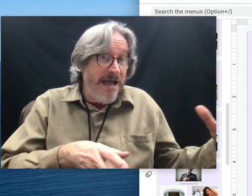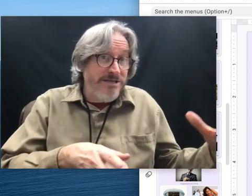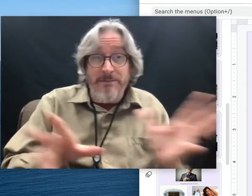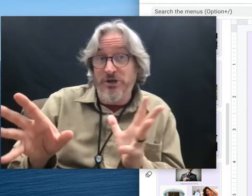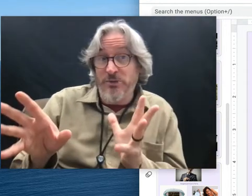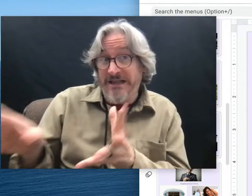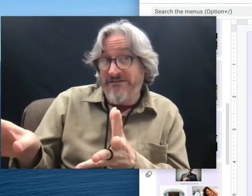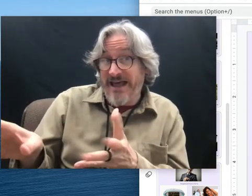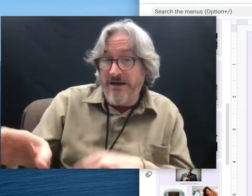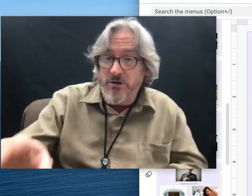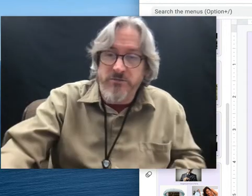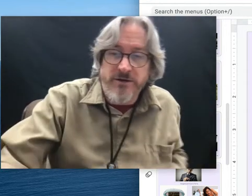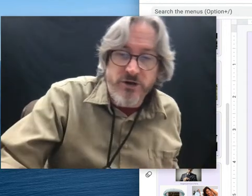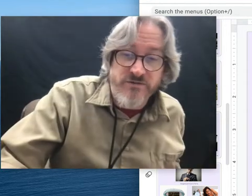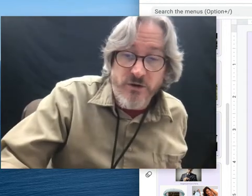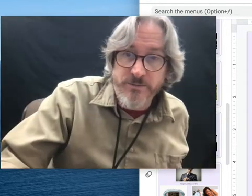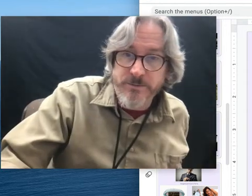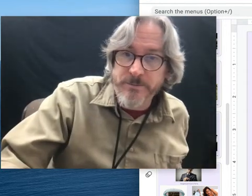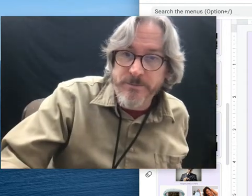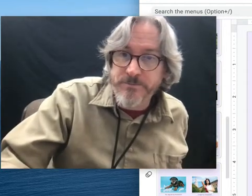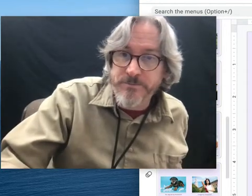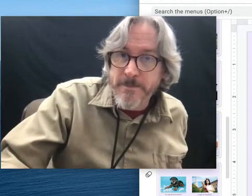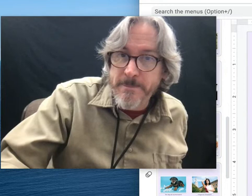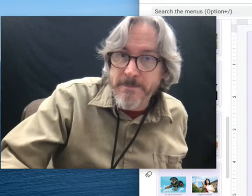your laptop and you left that at home, right, or your phone.